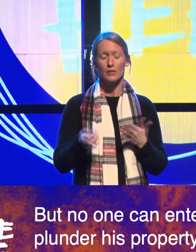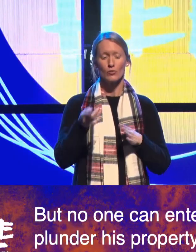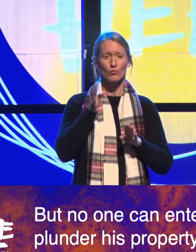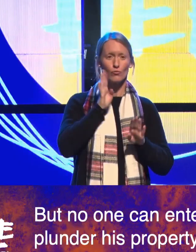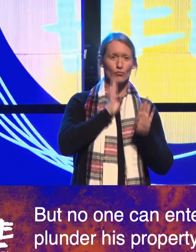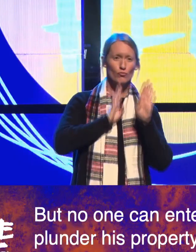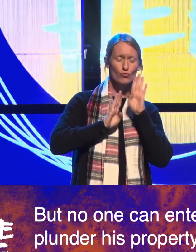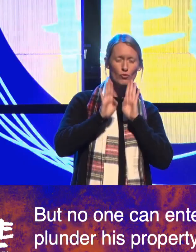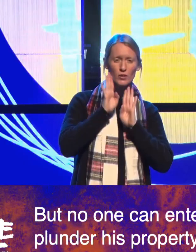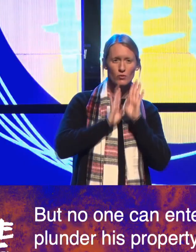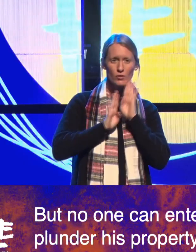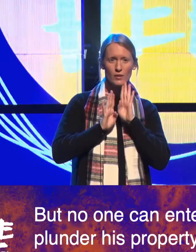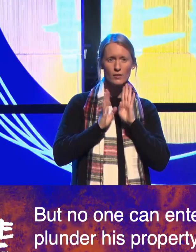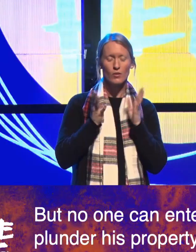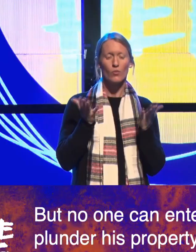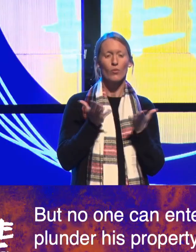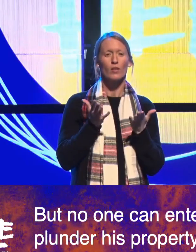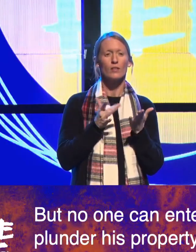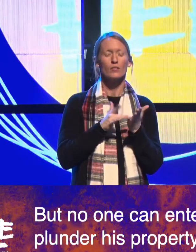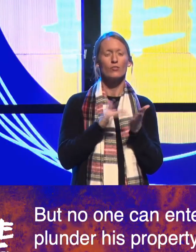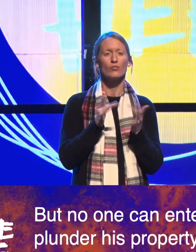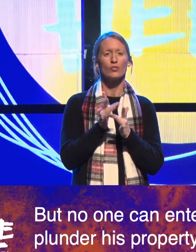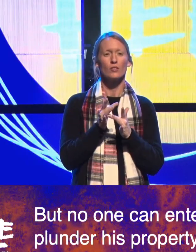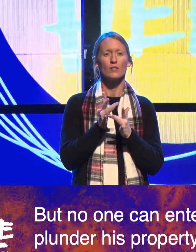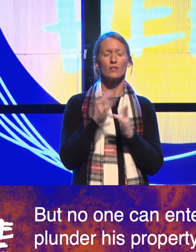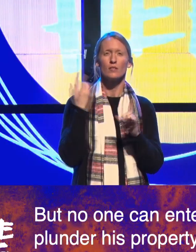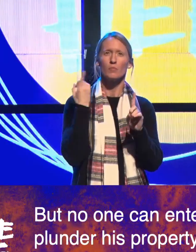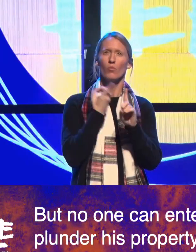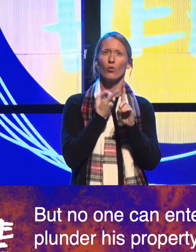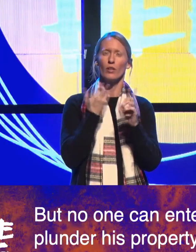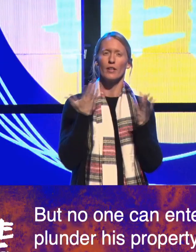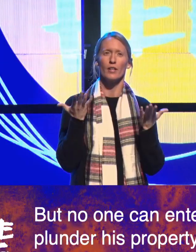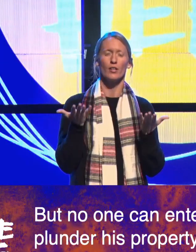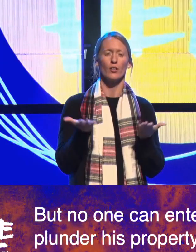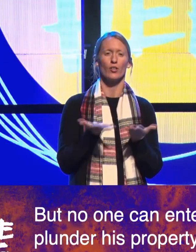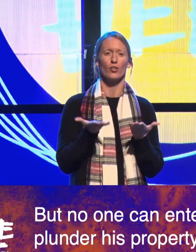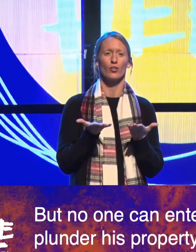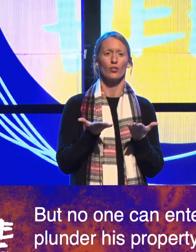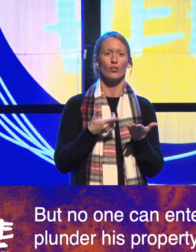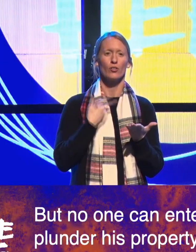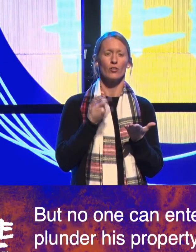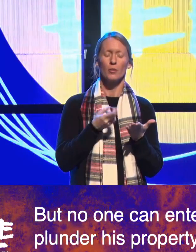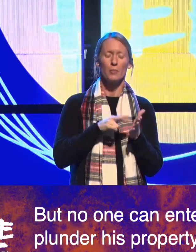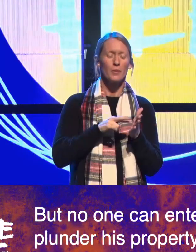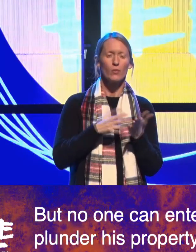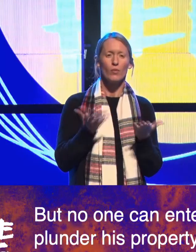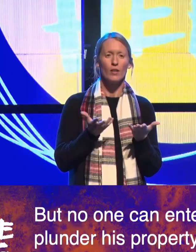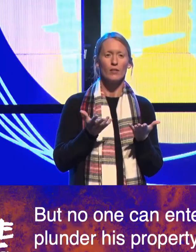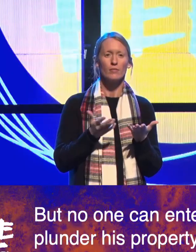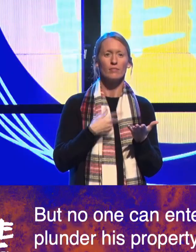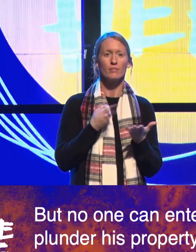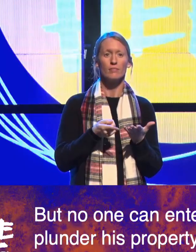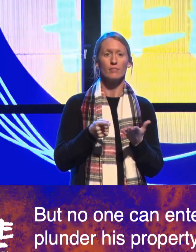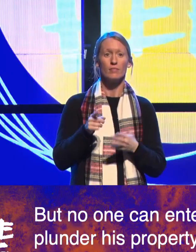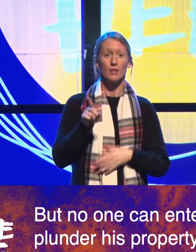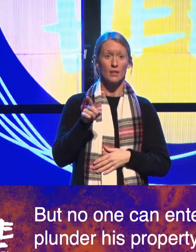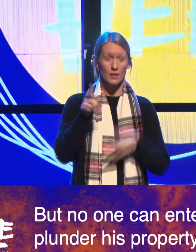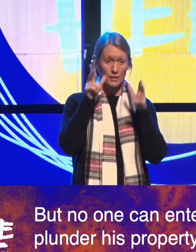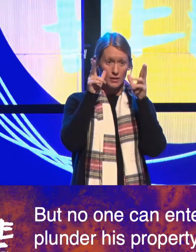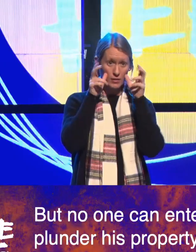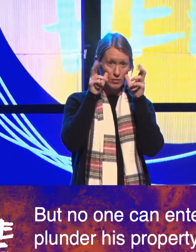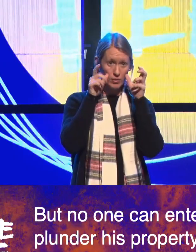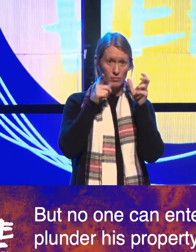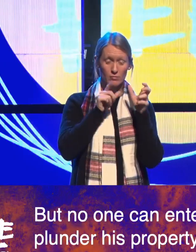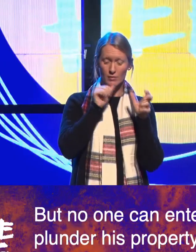Like, what? What is Jesus getting at here? Jesus is saying, listen, Satan, evil, is not turning against